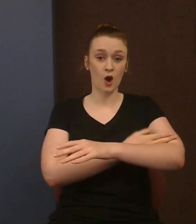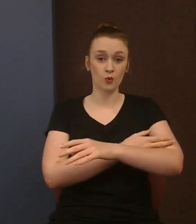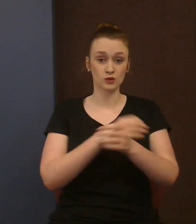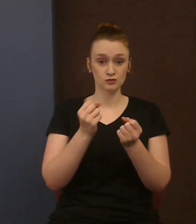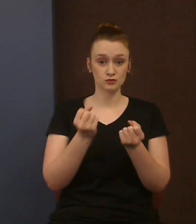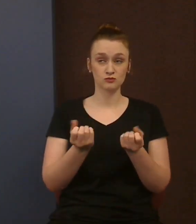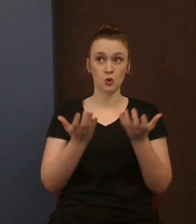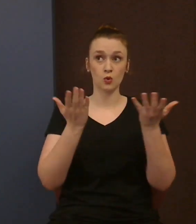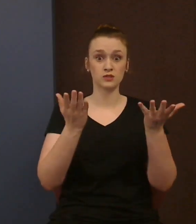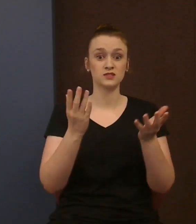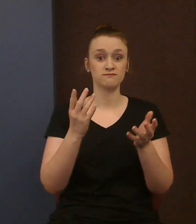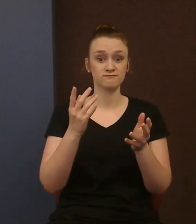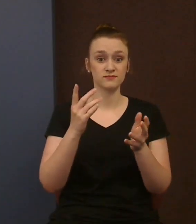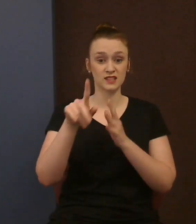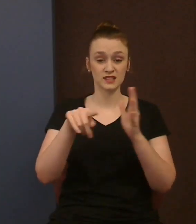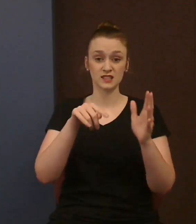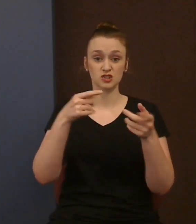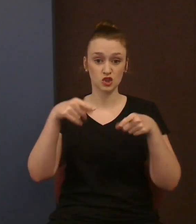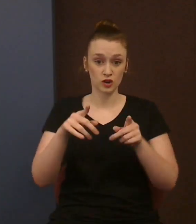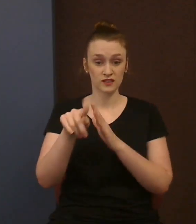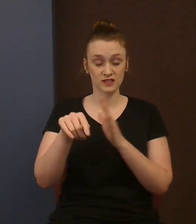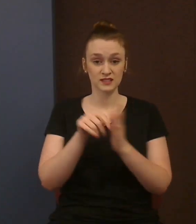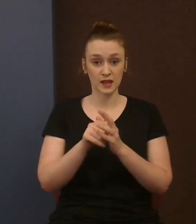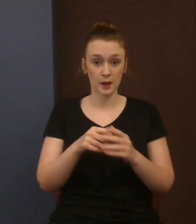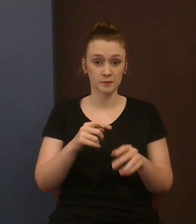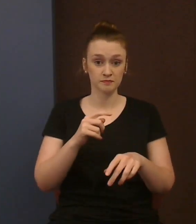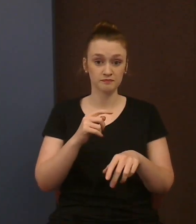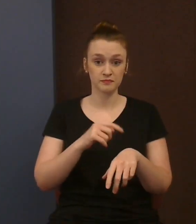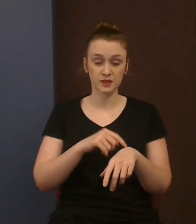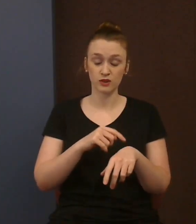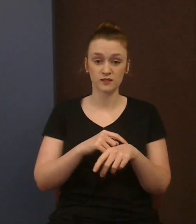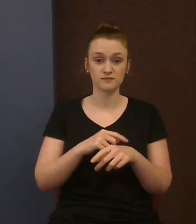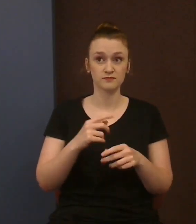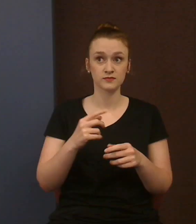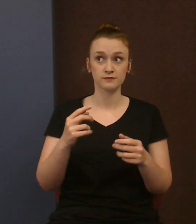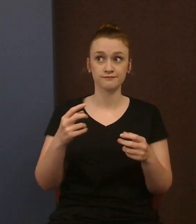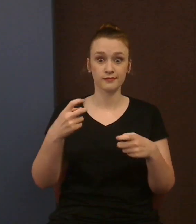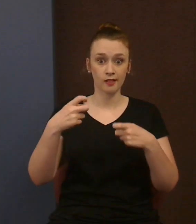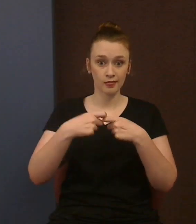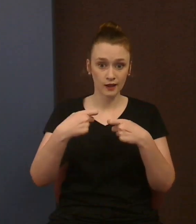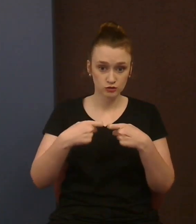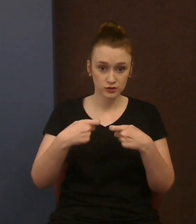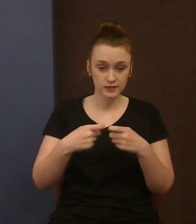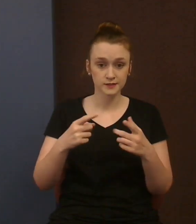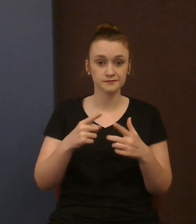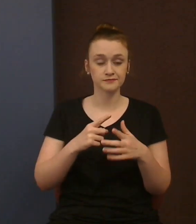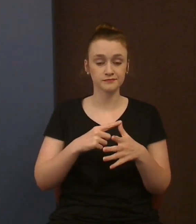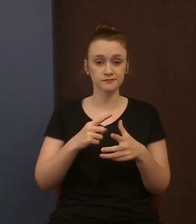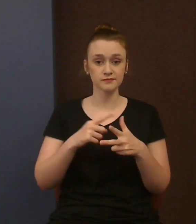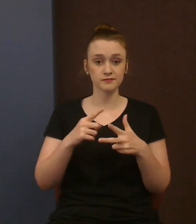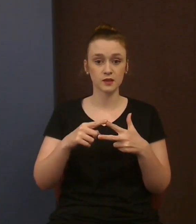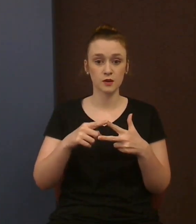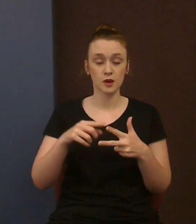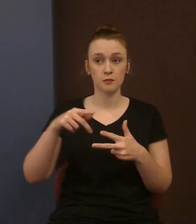period. Electricity, petroleum. We learned to mass produce